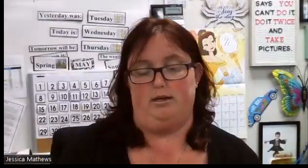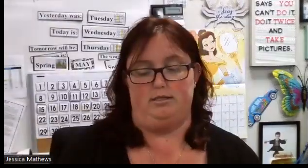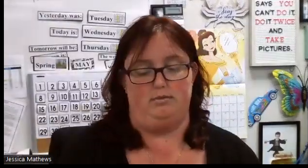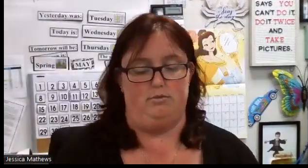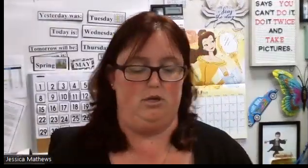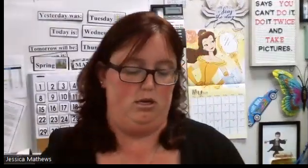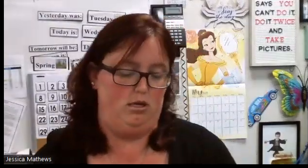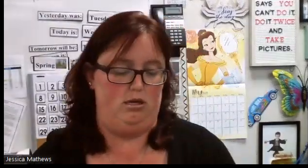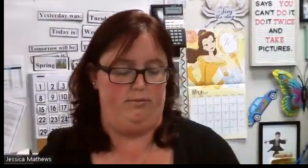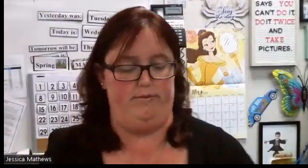Awesome job.